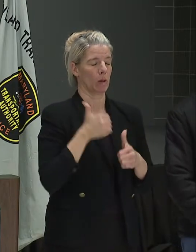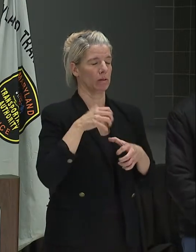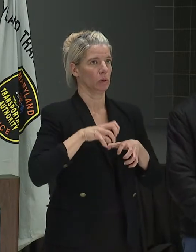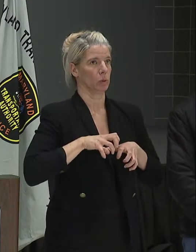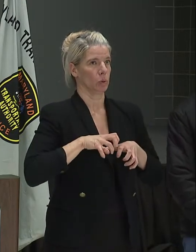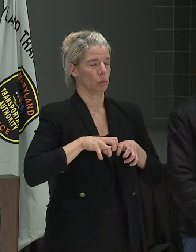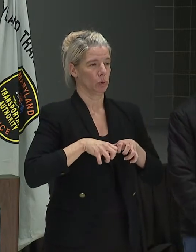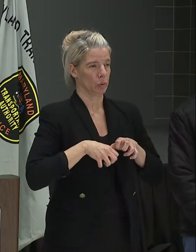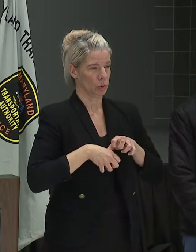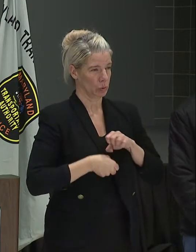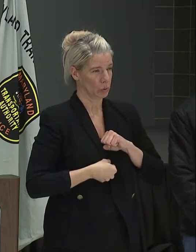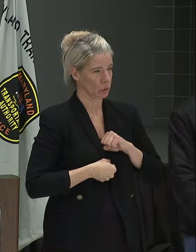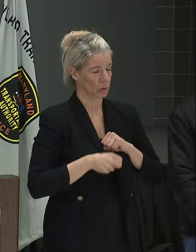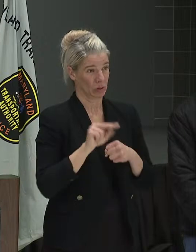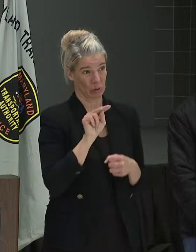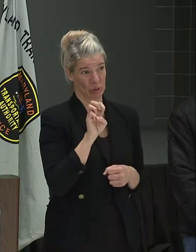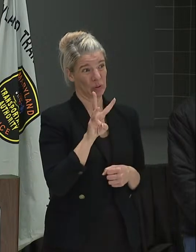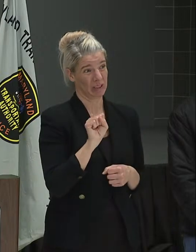And